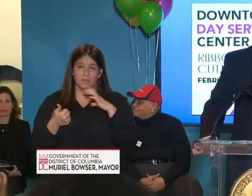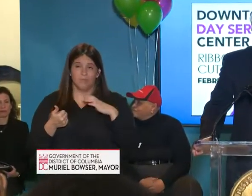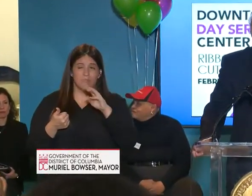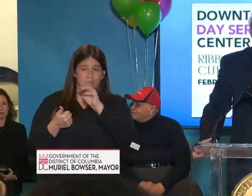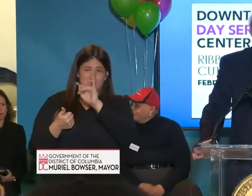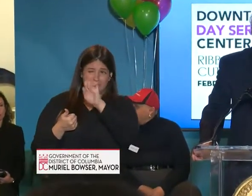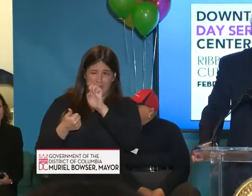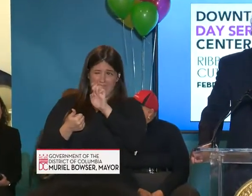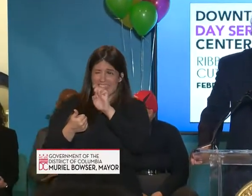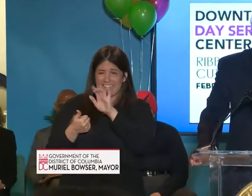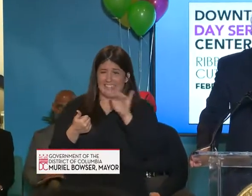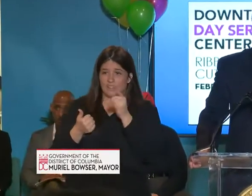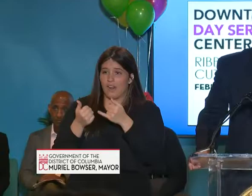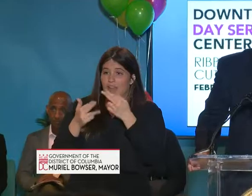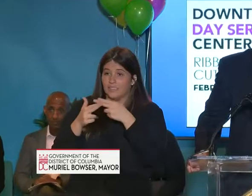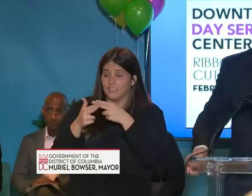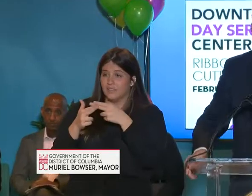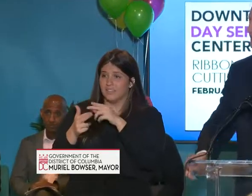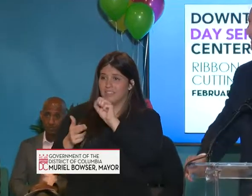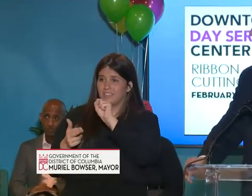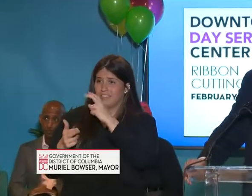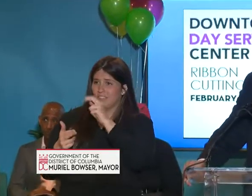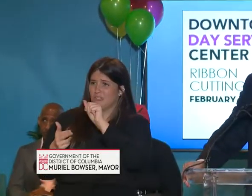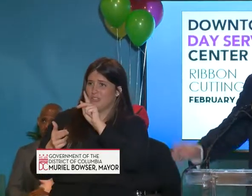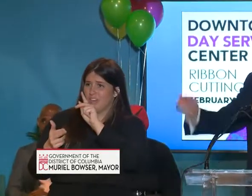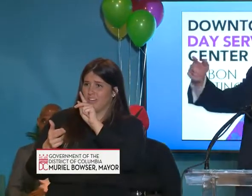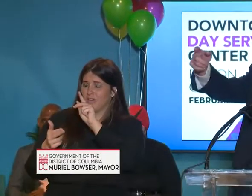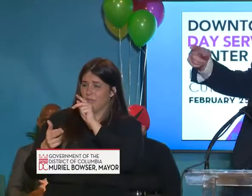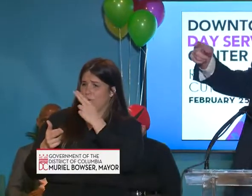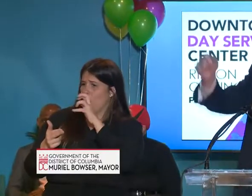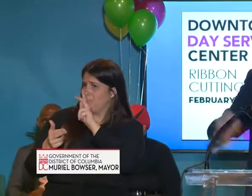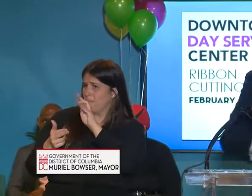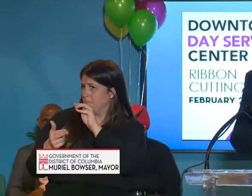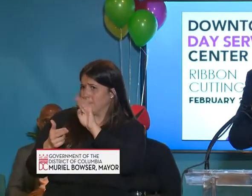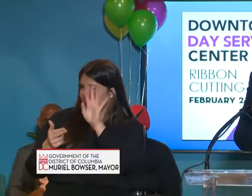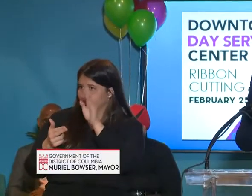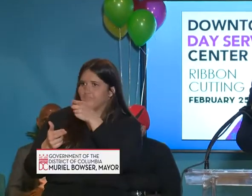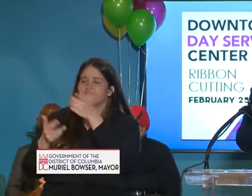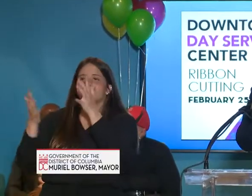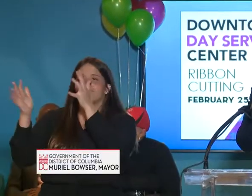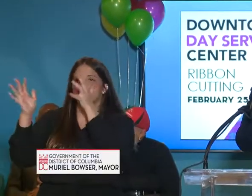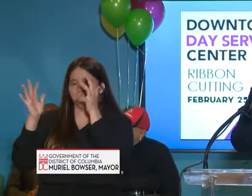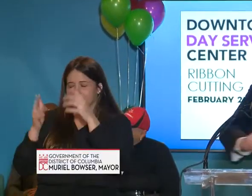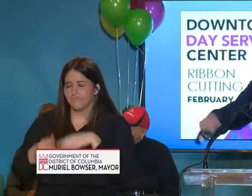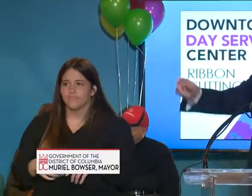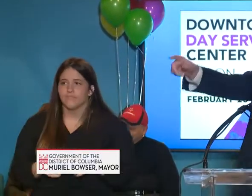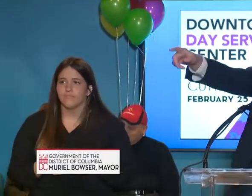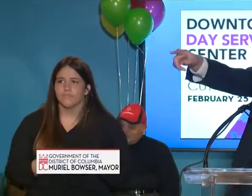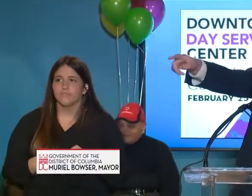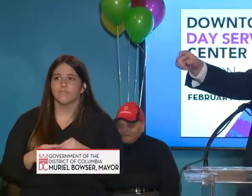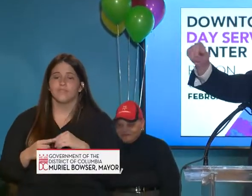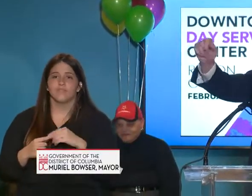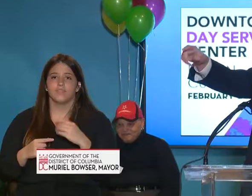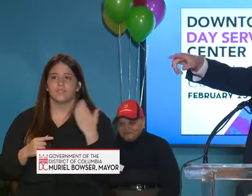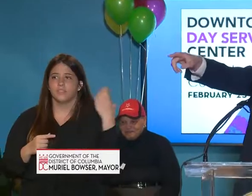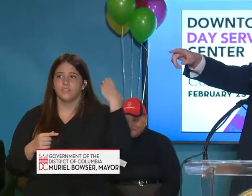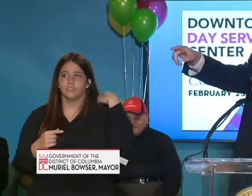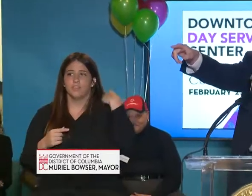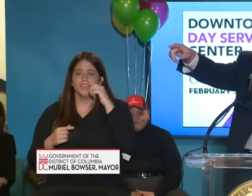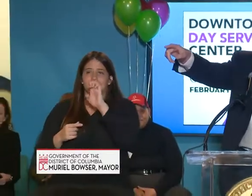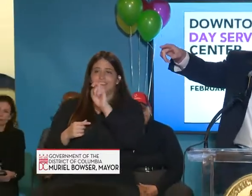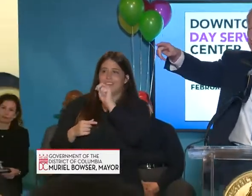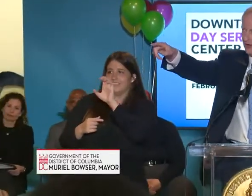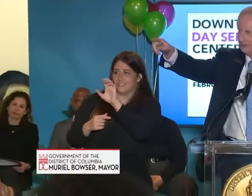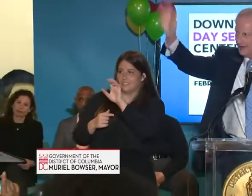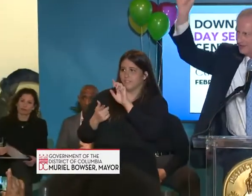Mike, I'm going to probably mispronounce your last name, Schenkel. Did I get it right, Mike? All right, give him a round of applause. The chairman of the ANC